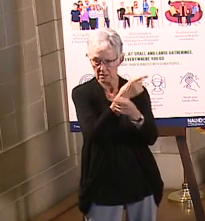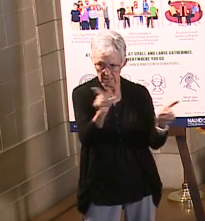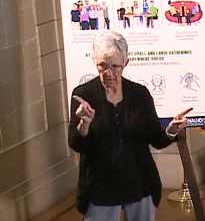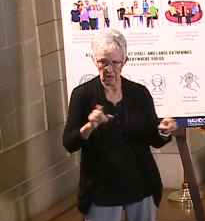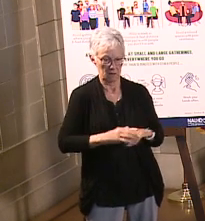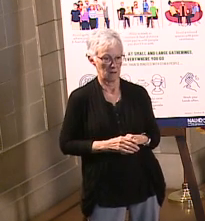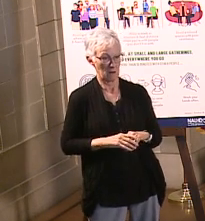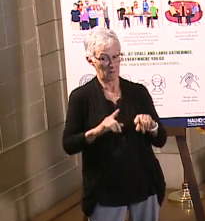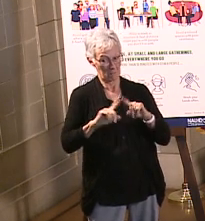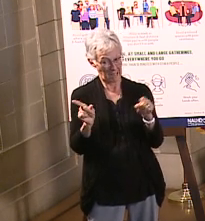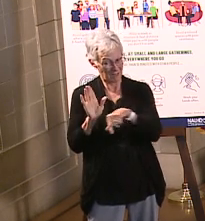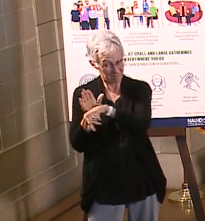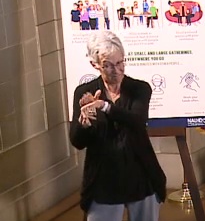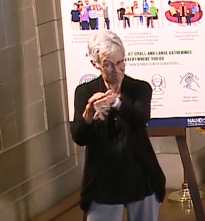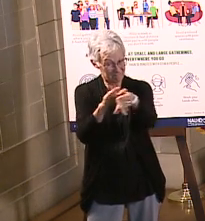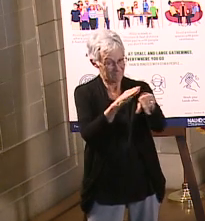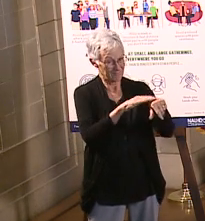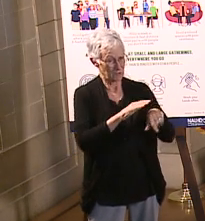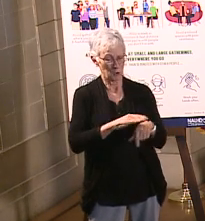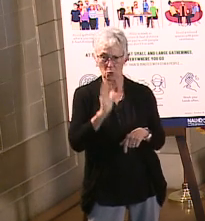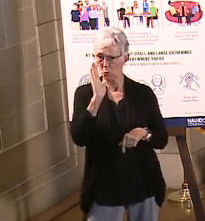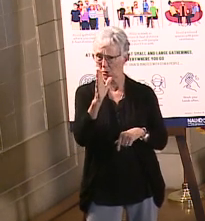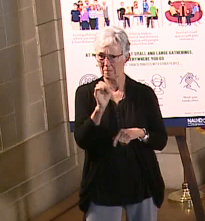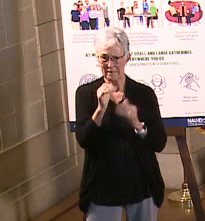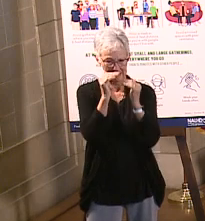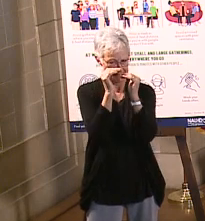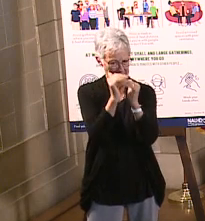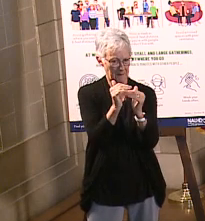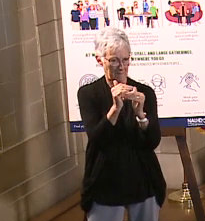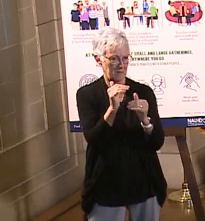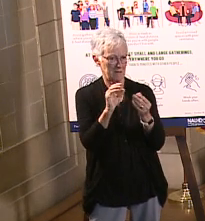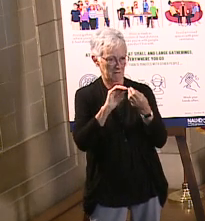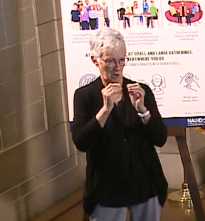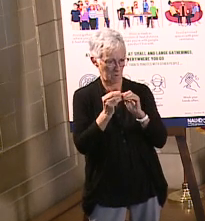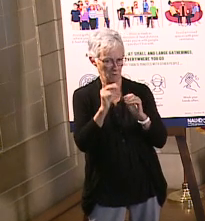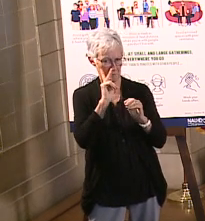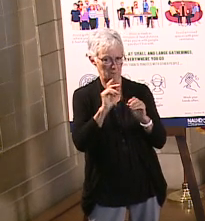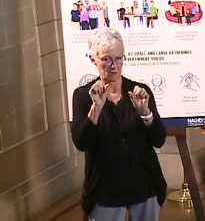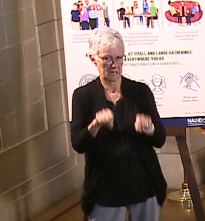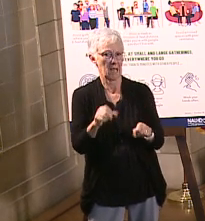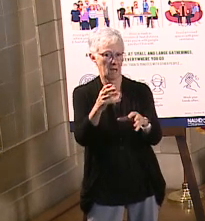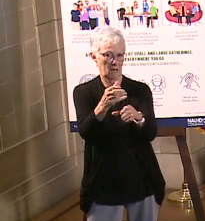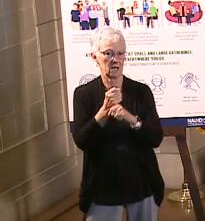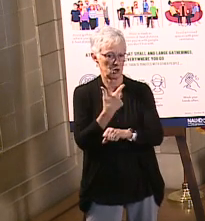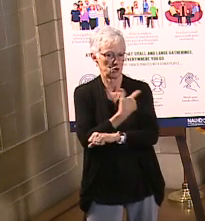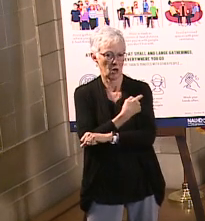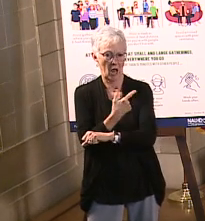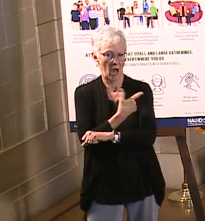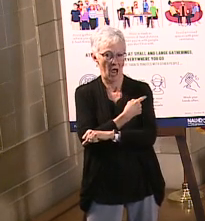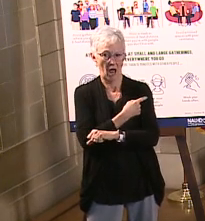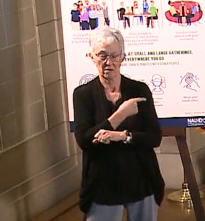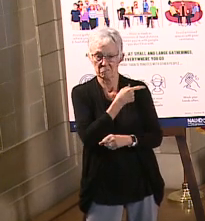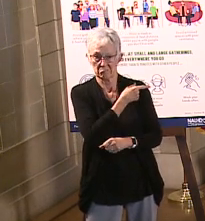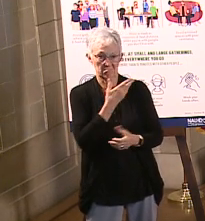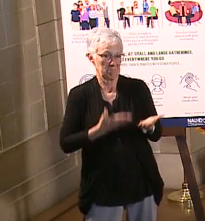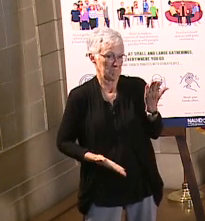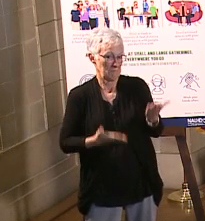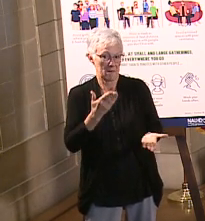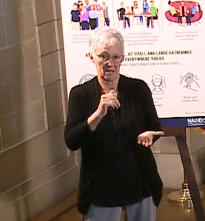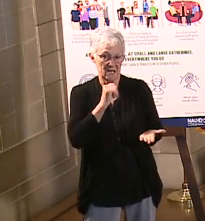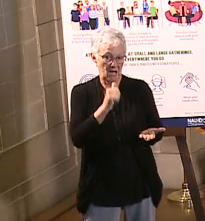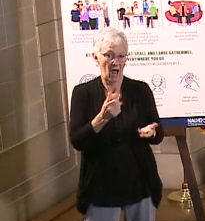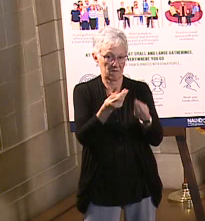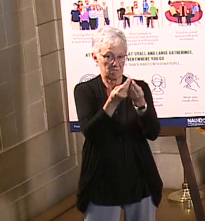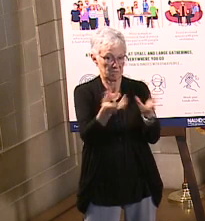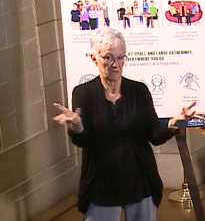limited distribution here at the beginning of it. That we're not expecting this to become available to the general public till probably April.